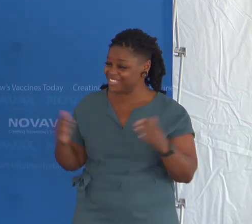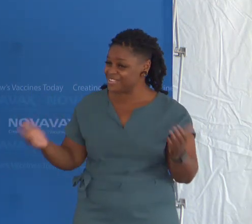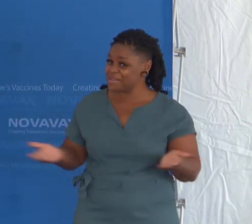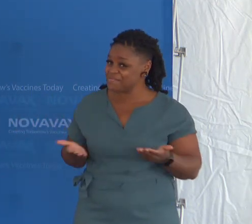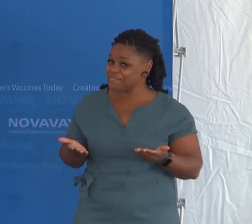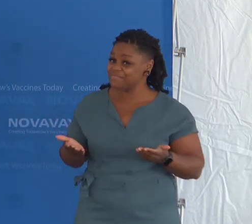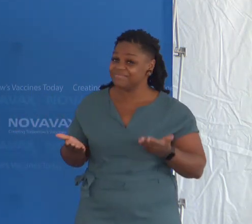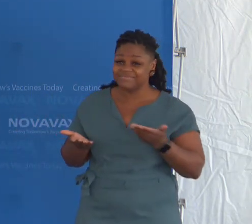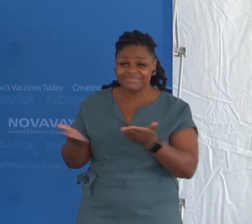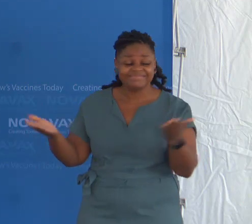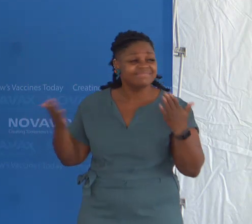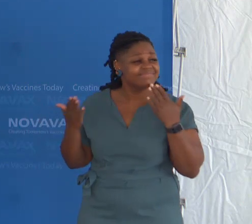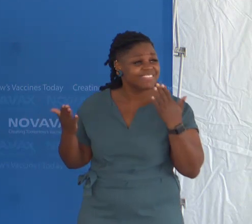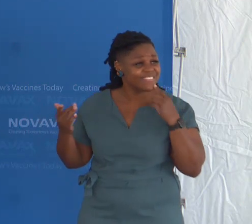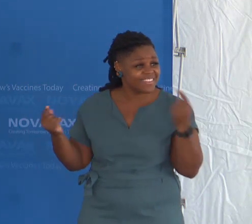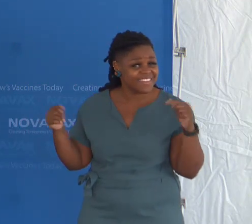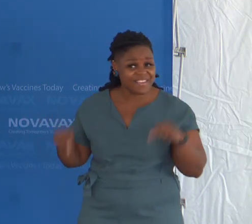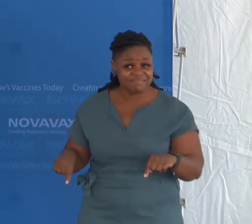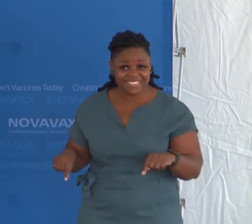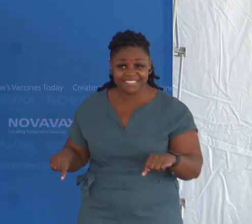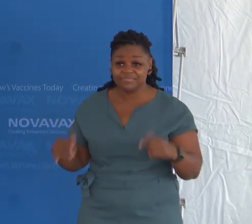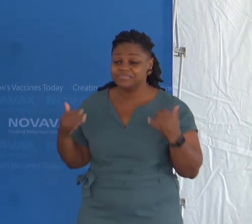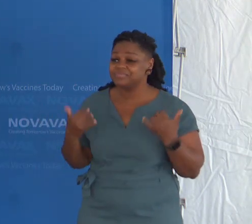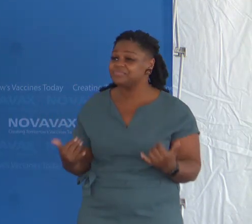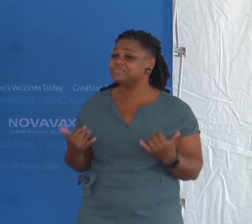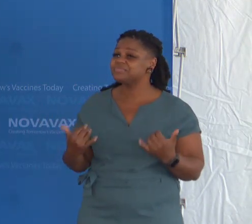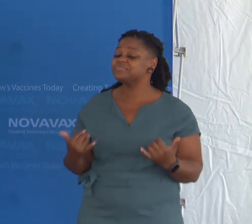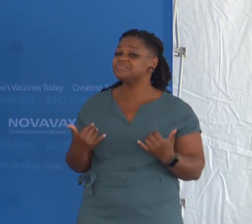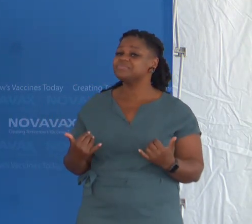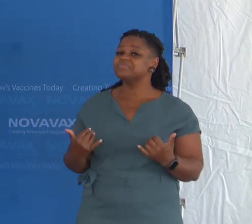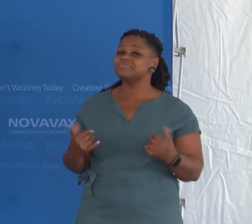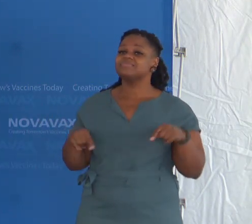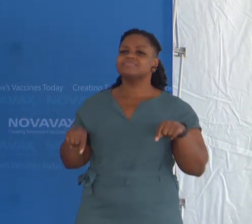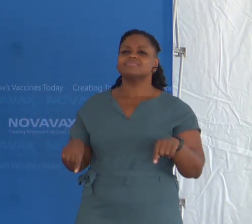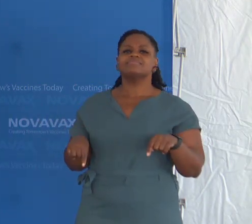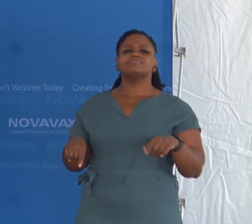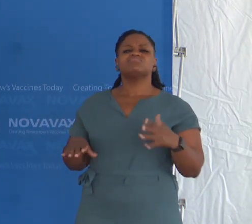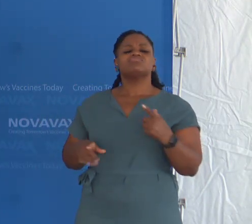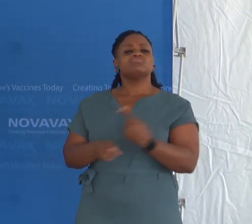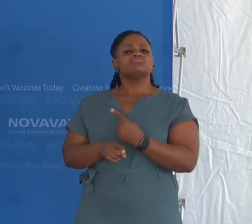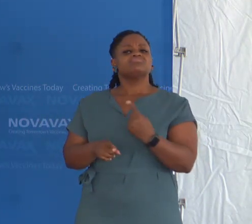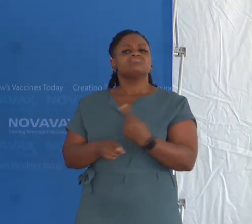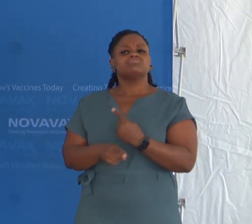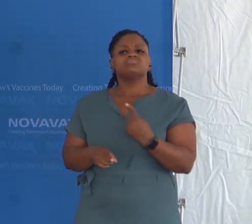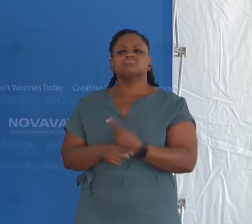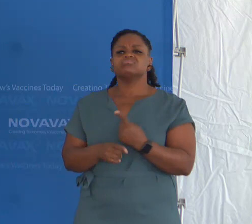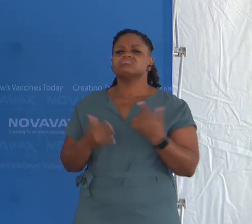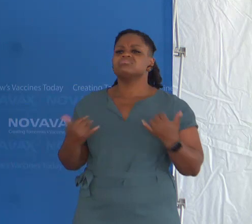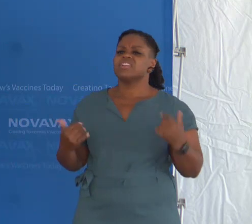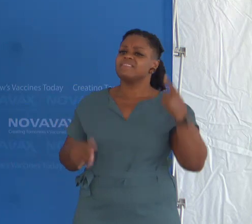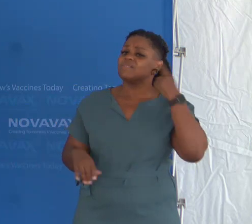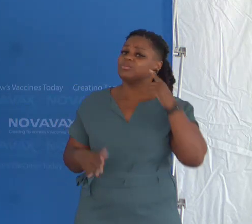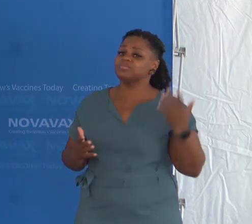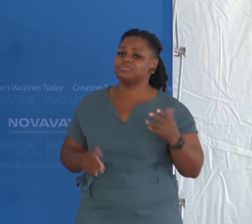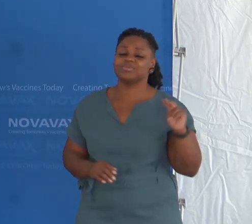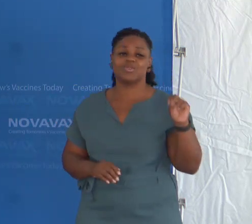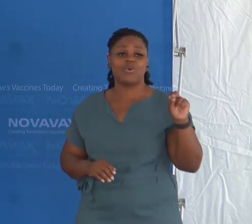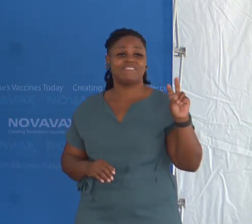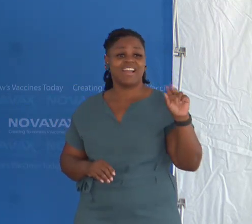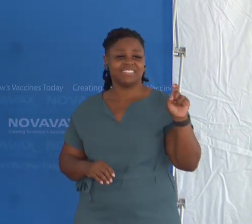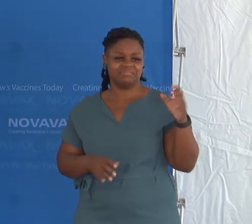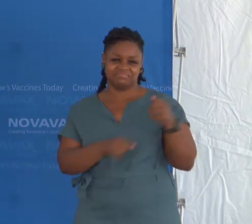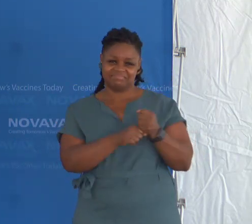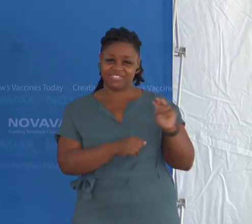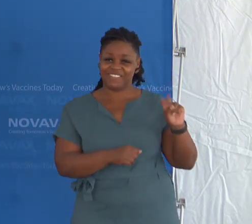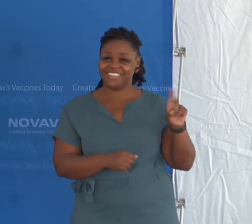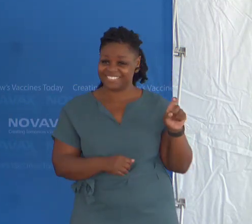for coming today. This is just one of the regular days for Novavax. This is Maryland, Montgomery